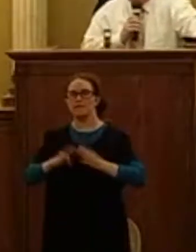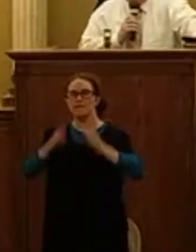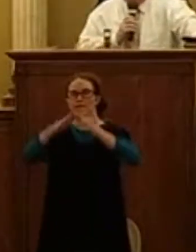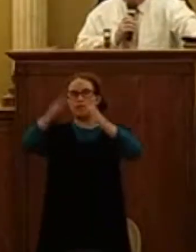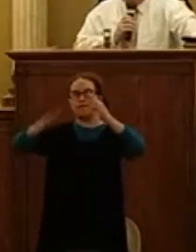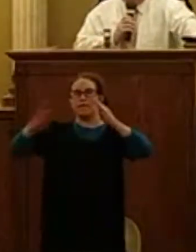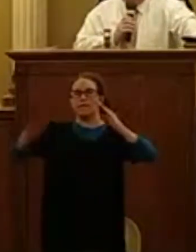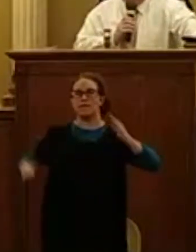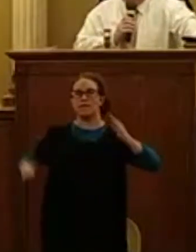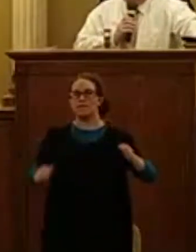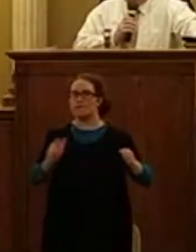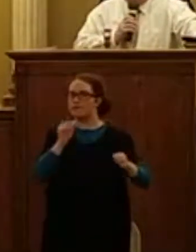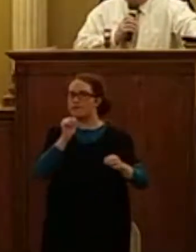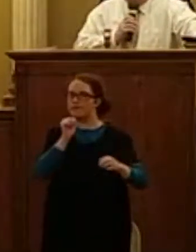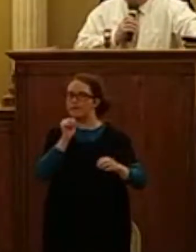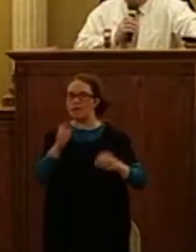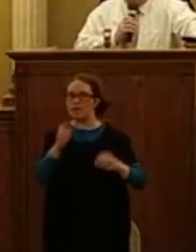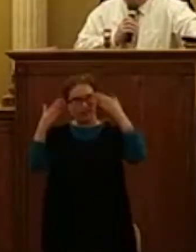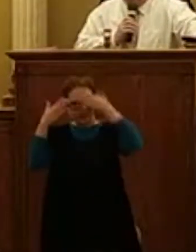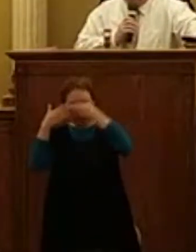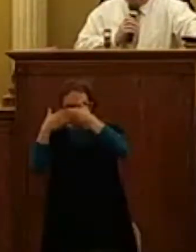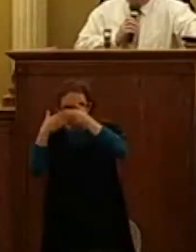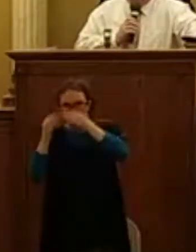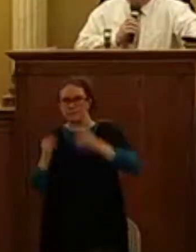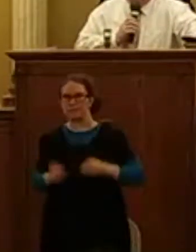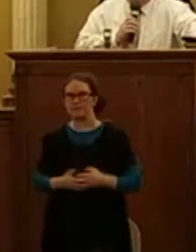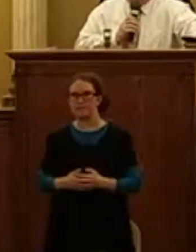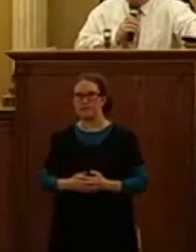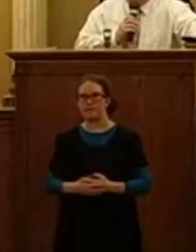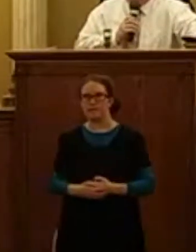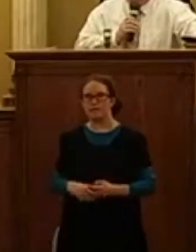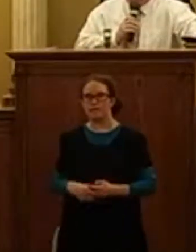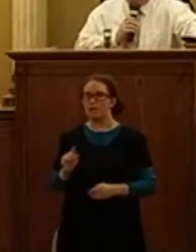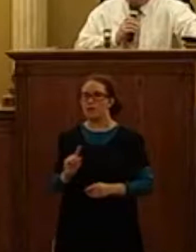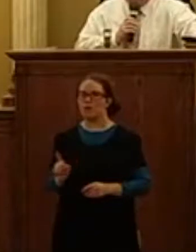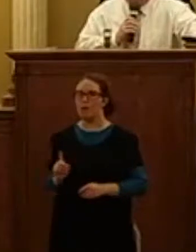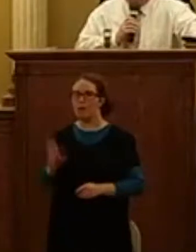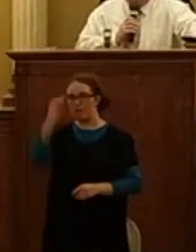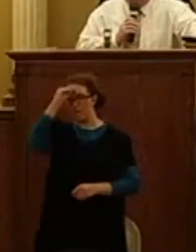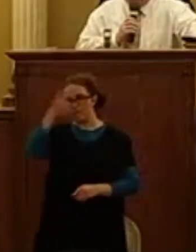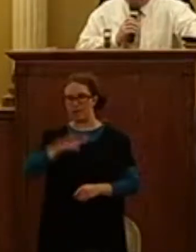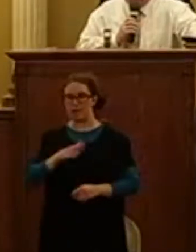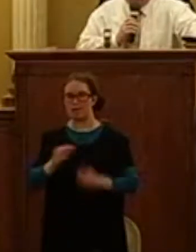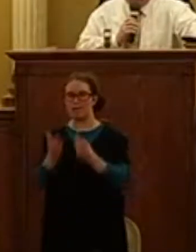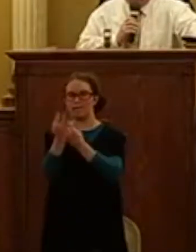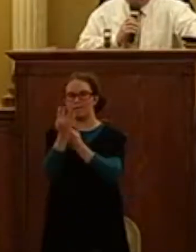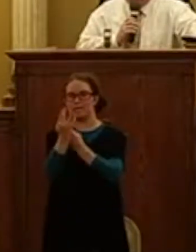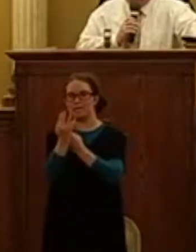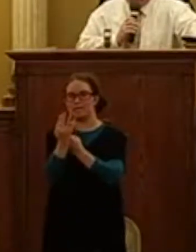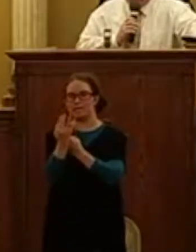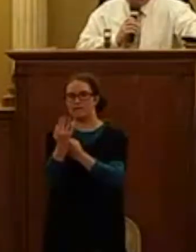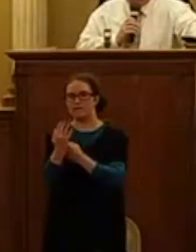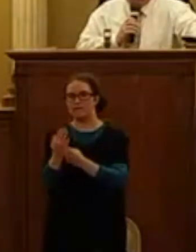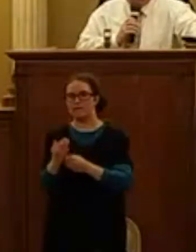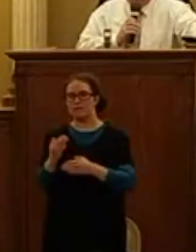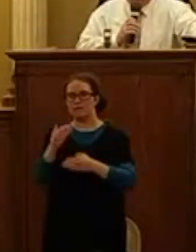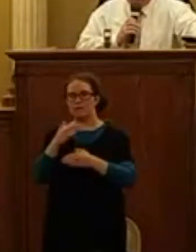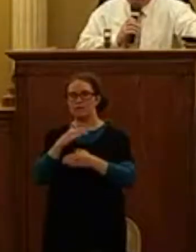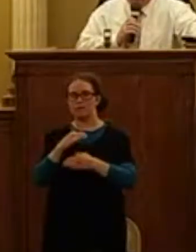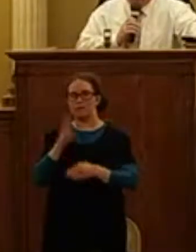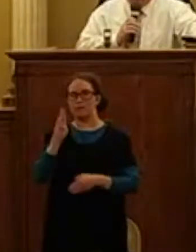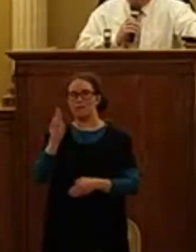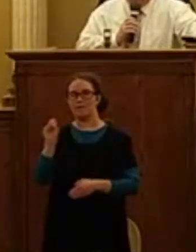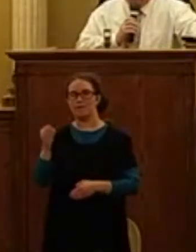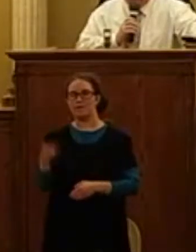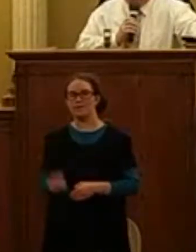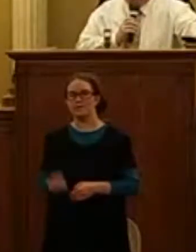city that is set on a hill cannot be hid. Yes, sir. Neither do men light a candle and put it under a bushel,